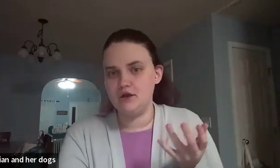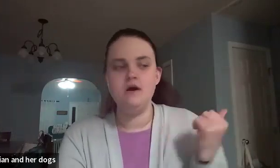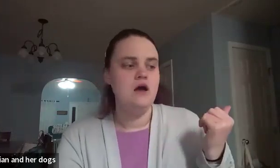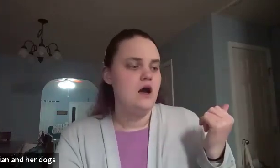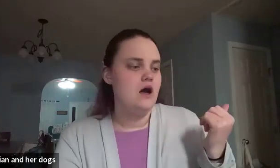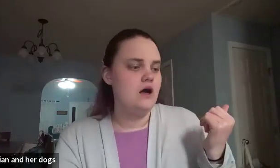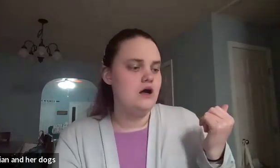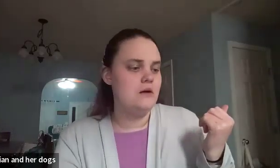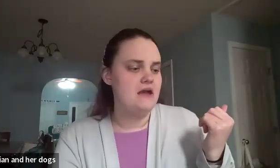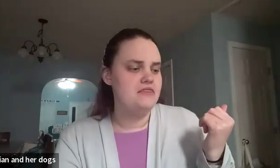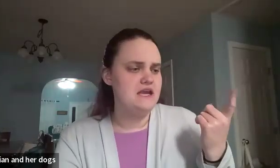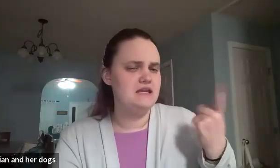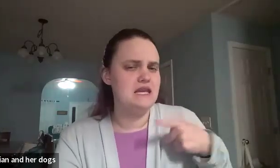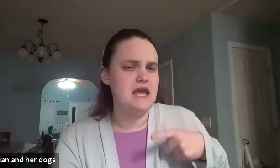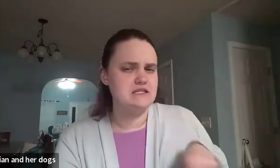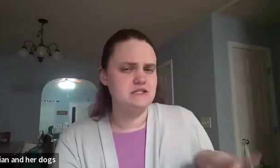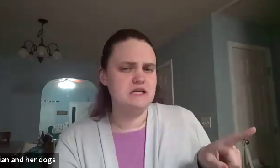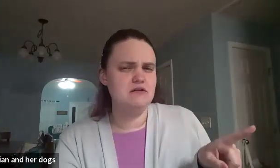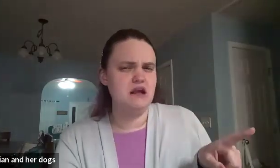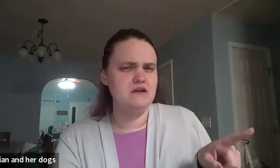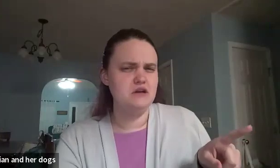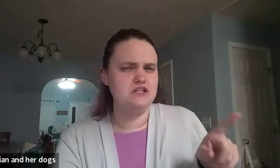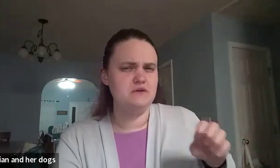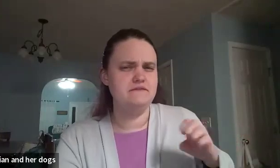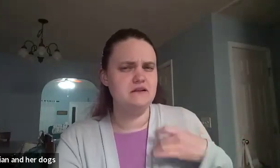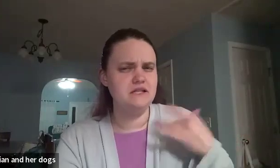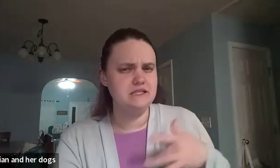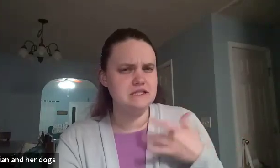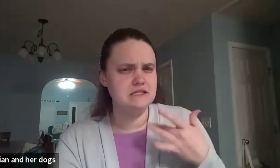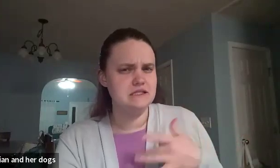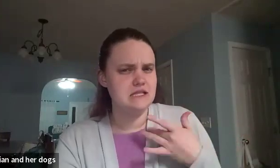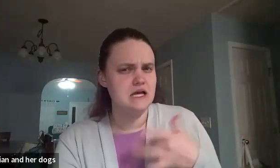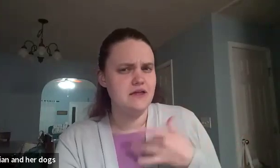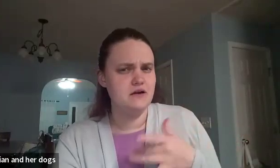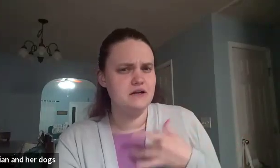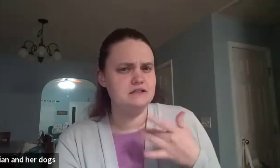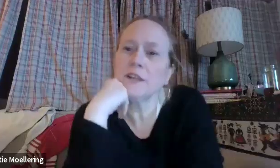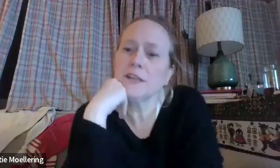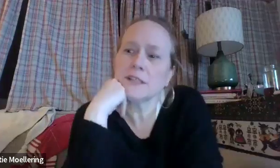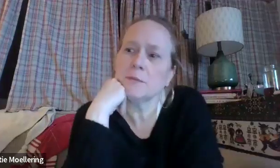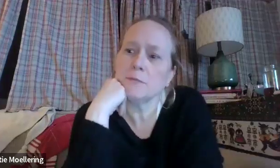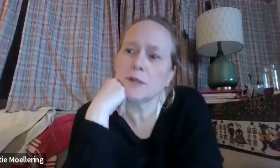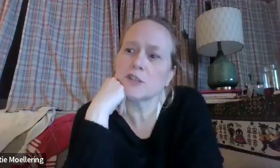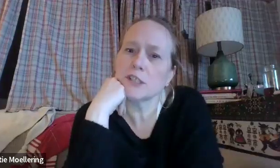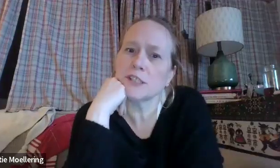know. I think next week, I think we're gonna do a feelings. Is that I think our We have big feelings and emotions